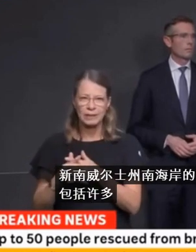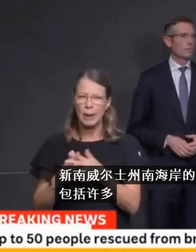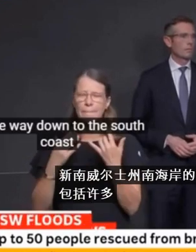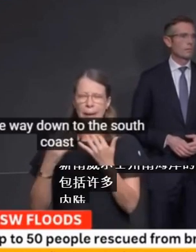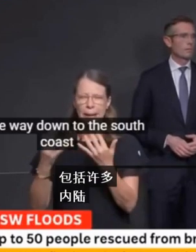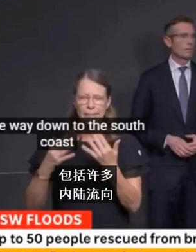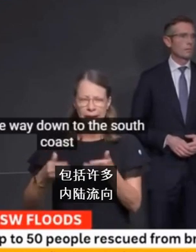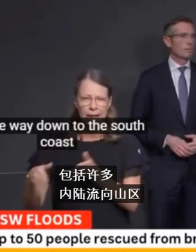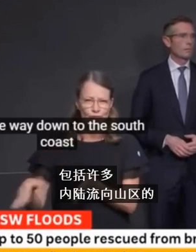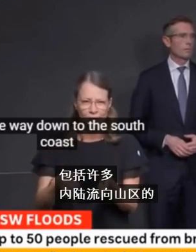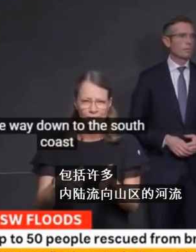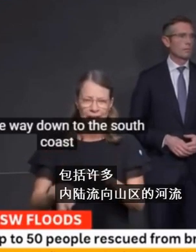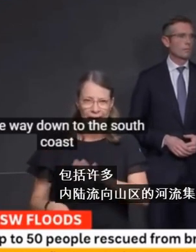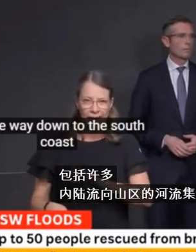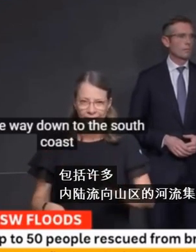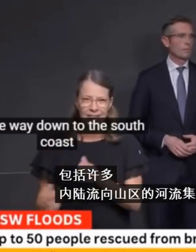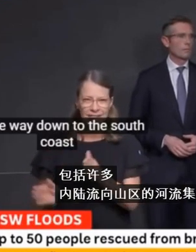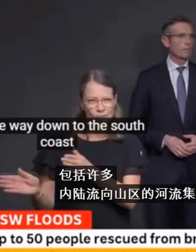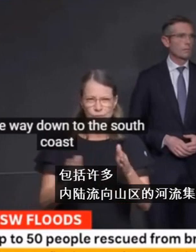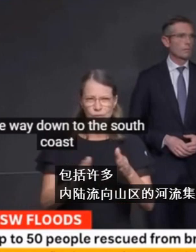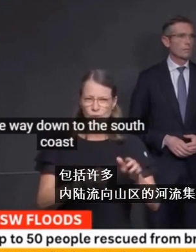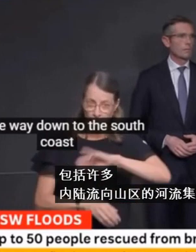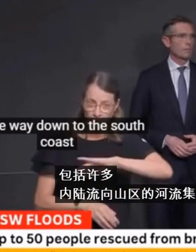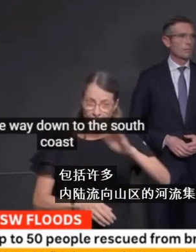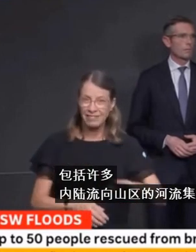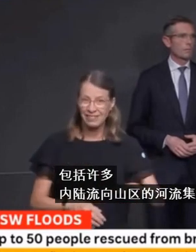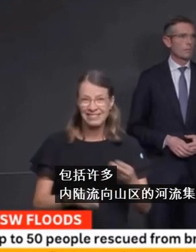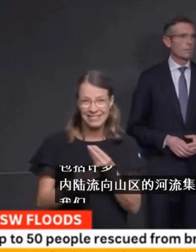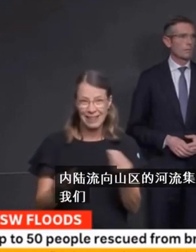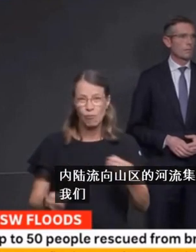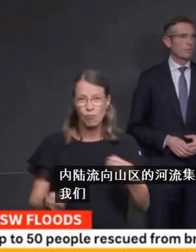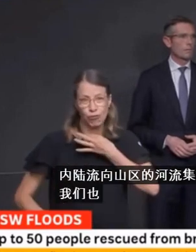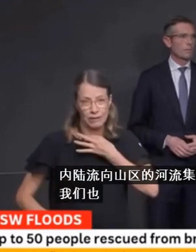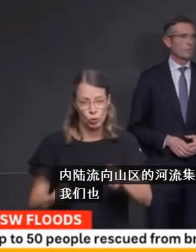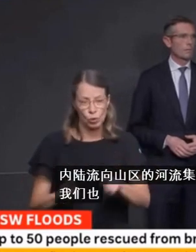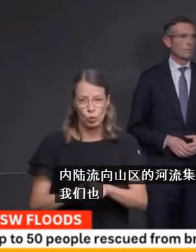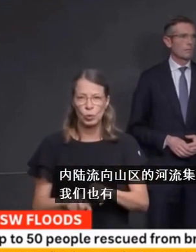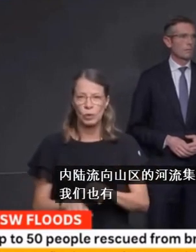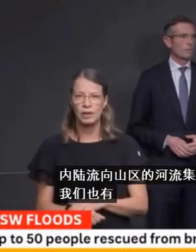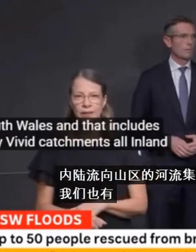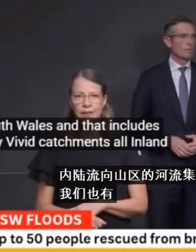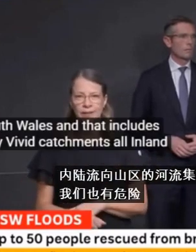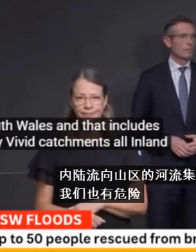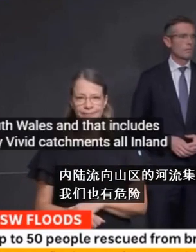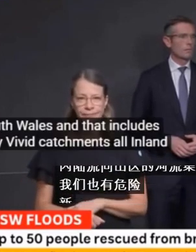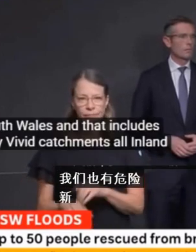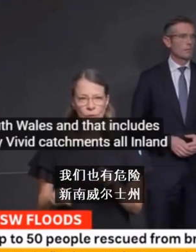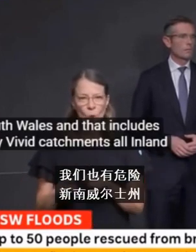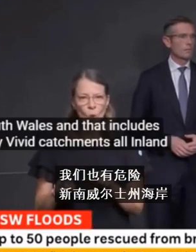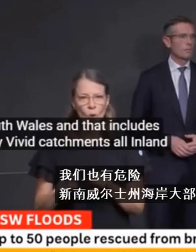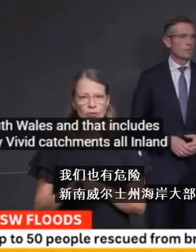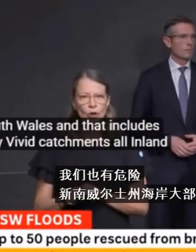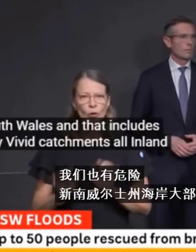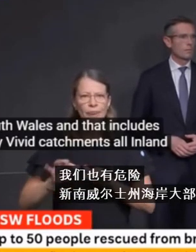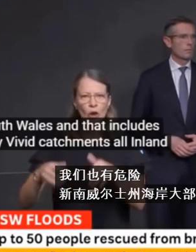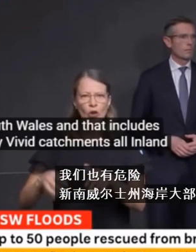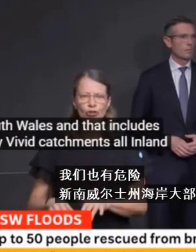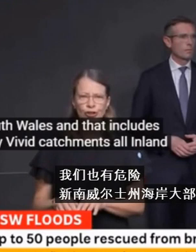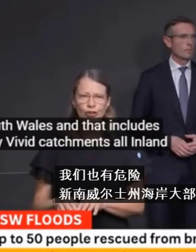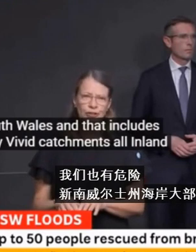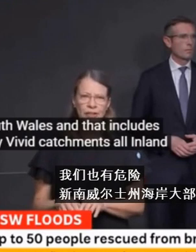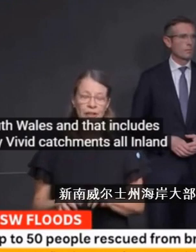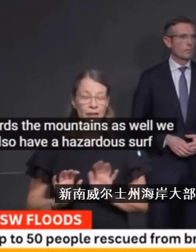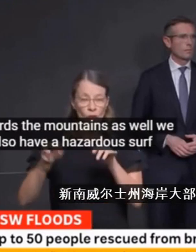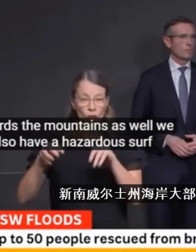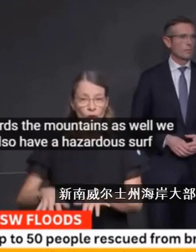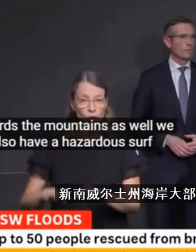catchments all inland towards the mountains as well. We also have a hazardous surf warning current for much of the New